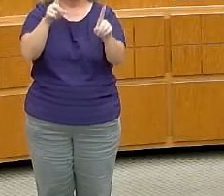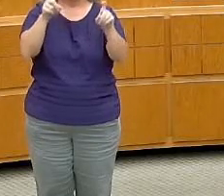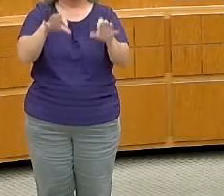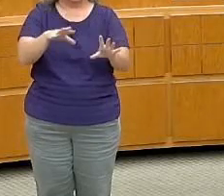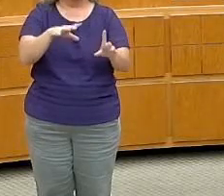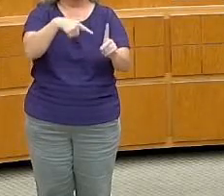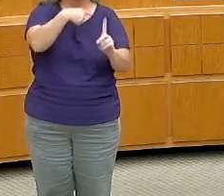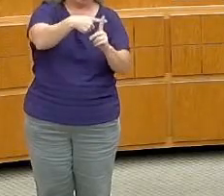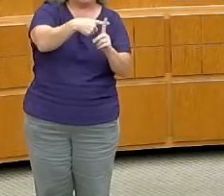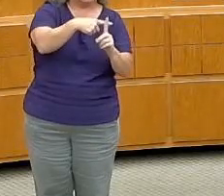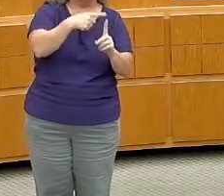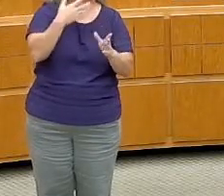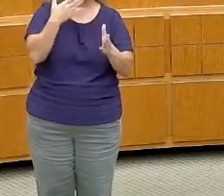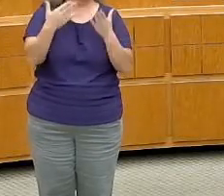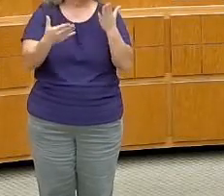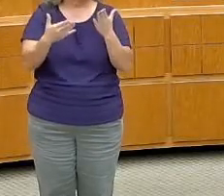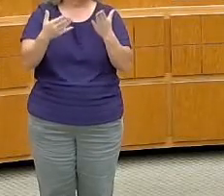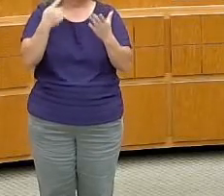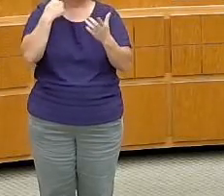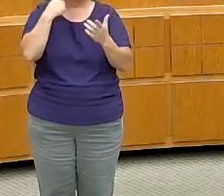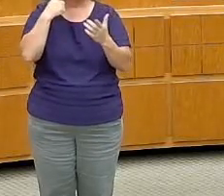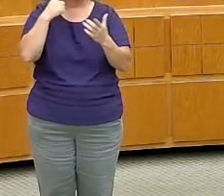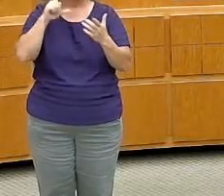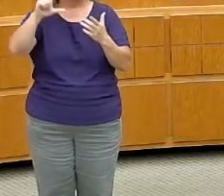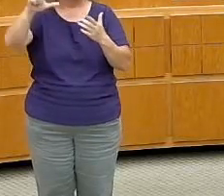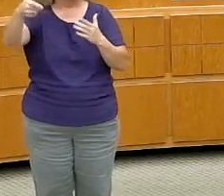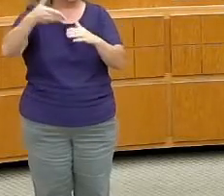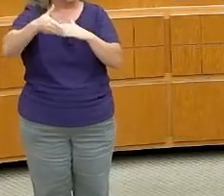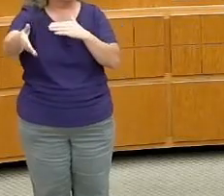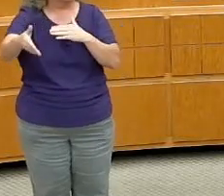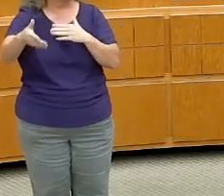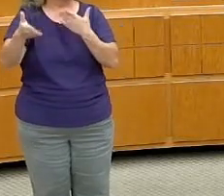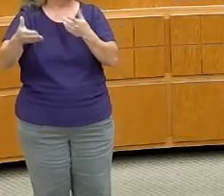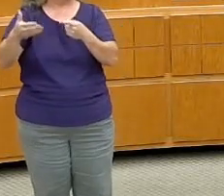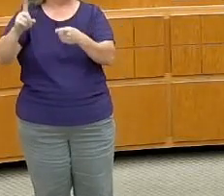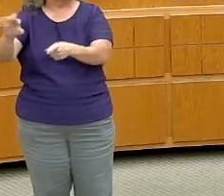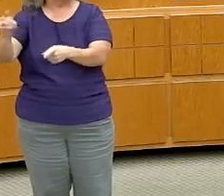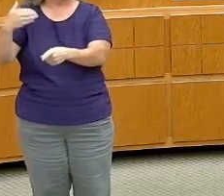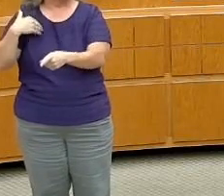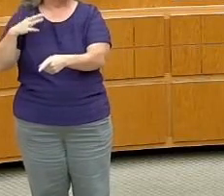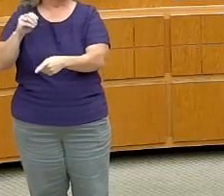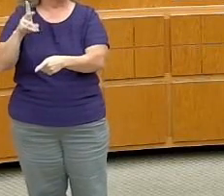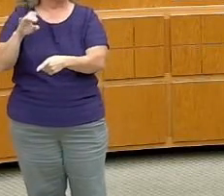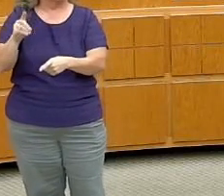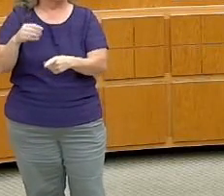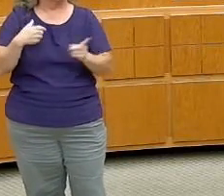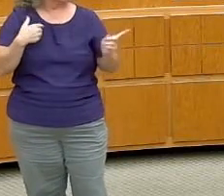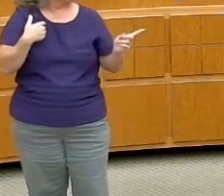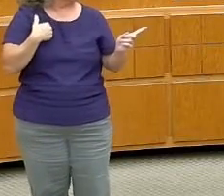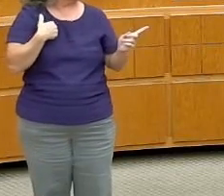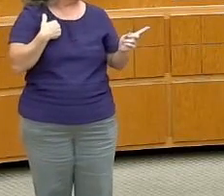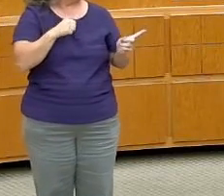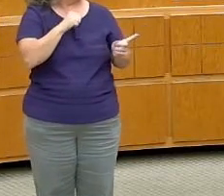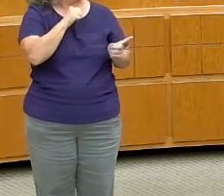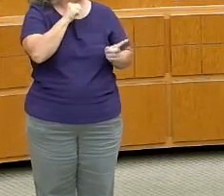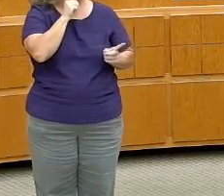display symptoms pre-death or anything like that. Is that a concern of y'all's? I mean, I'm unaware of